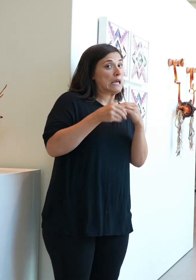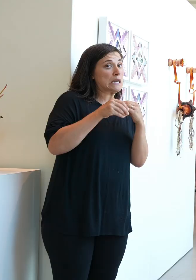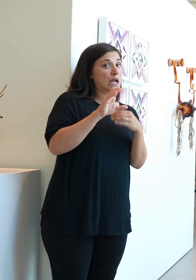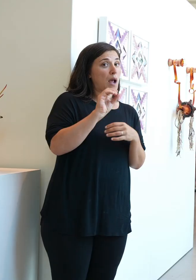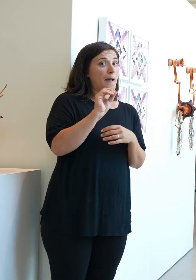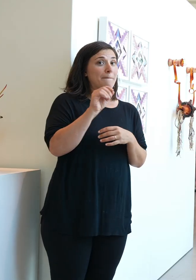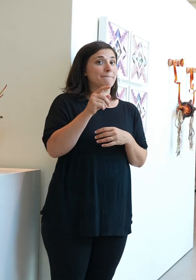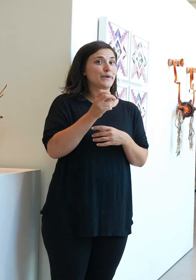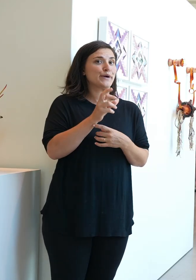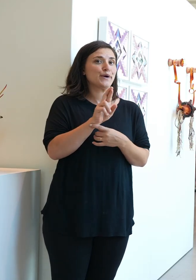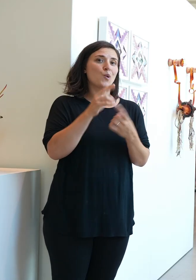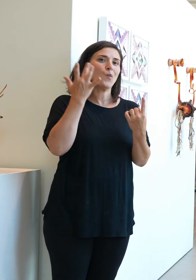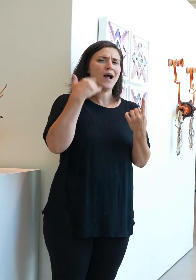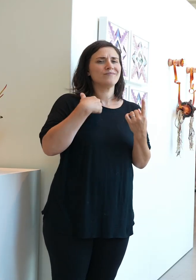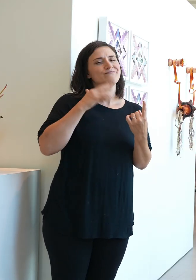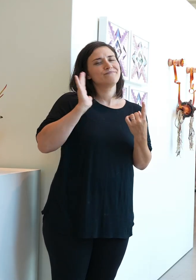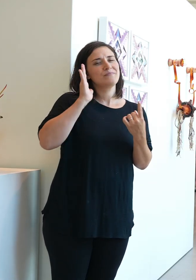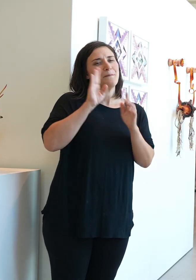know, metalsmith.